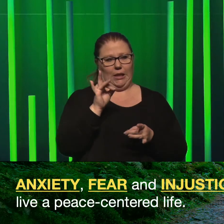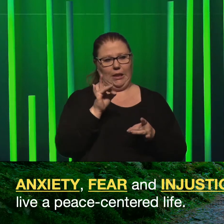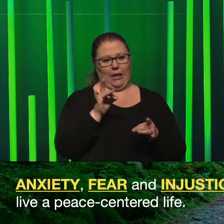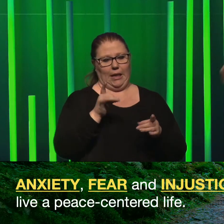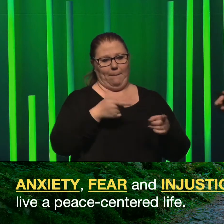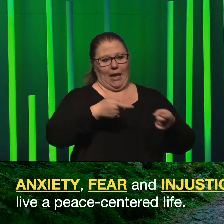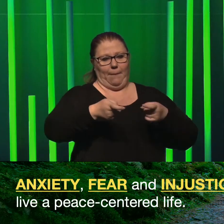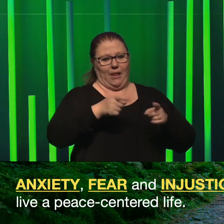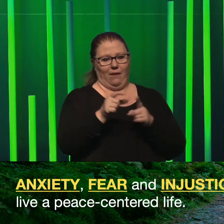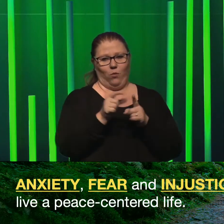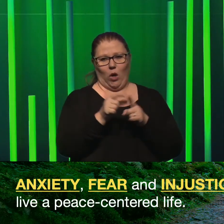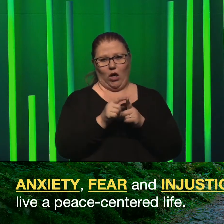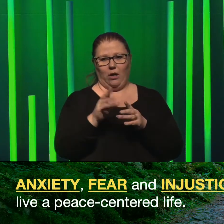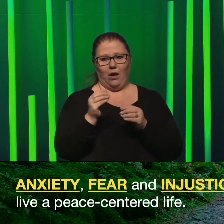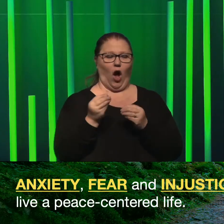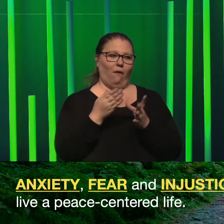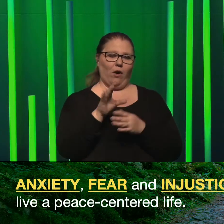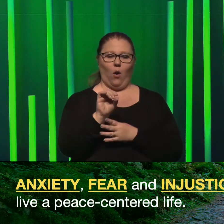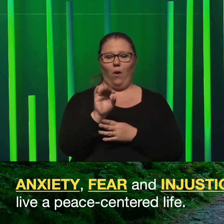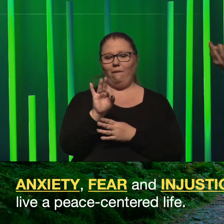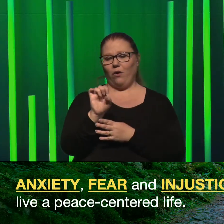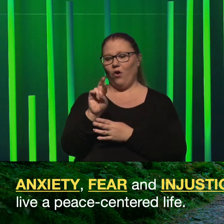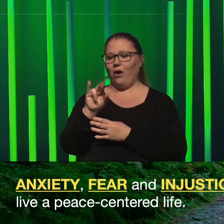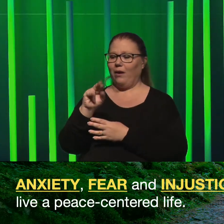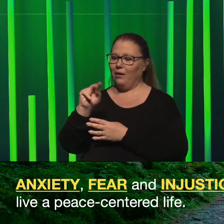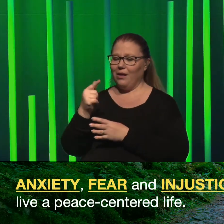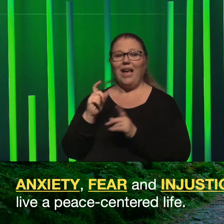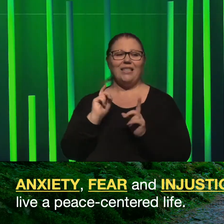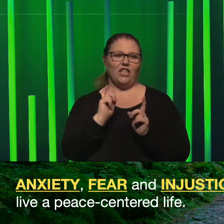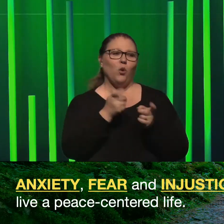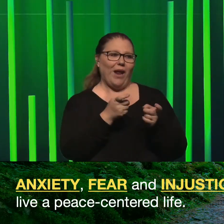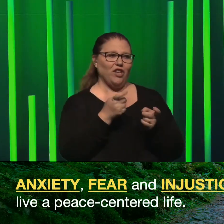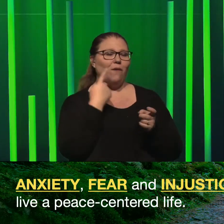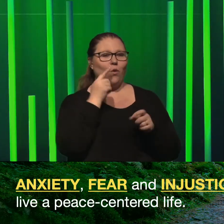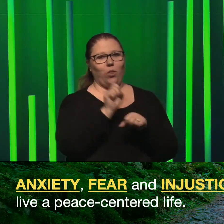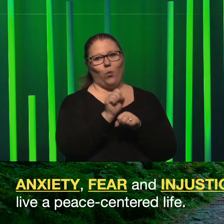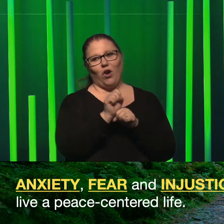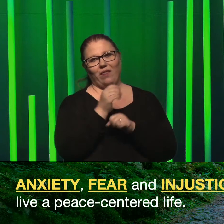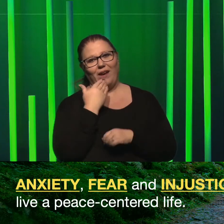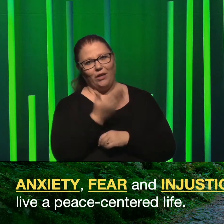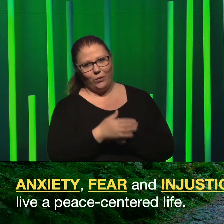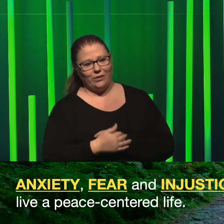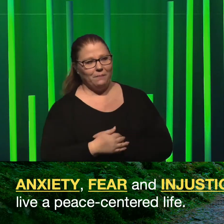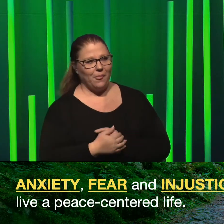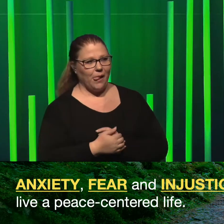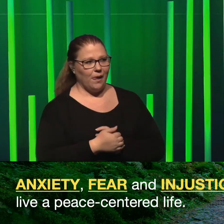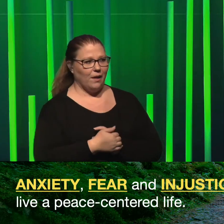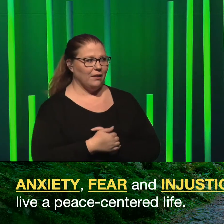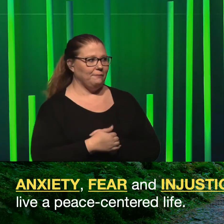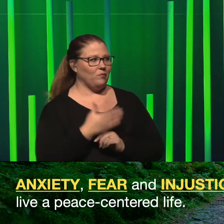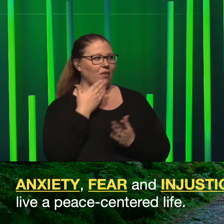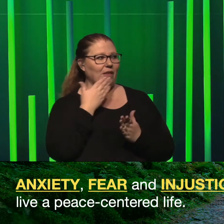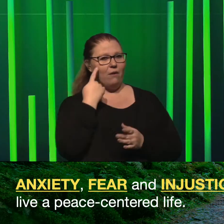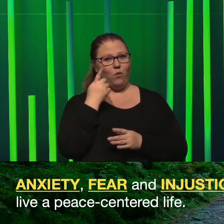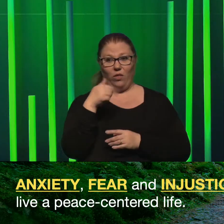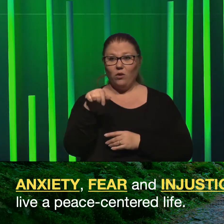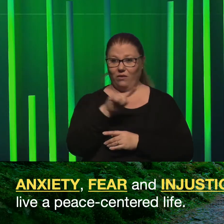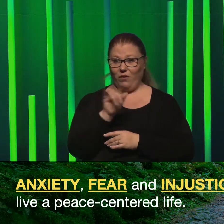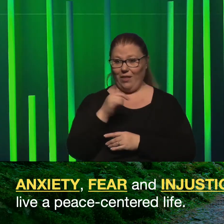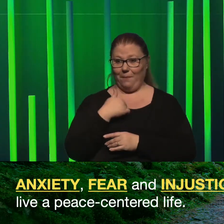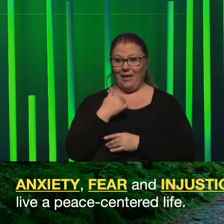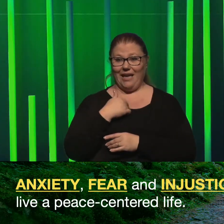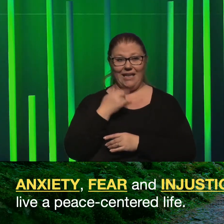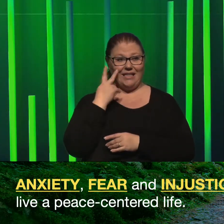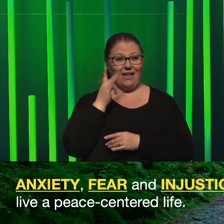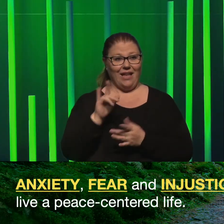offering. But we're going to use, it's a donation to the work. Thank you for that. And thank you for those of you like me that see